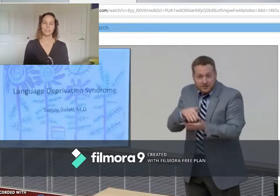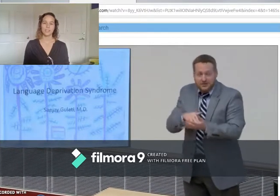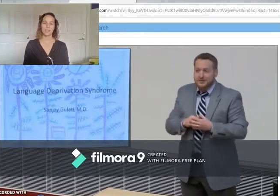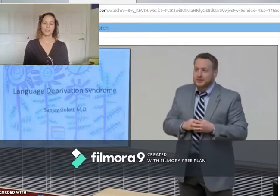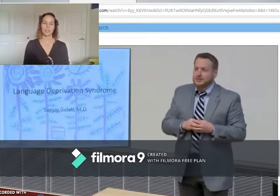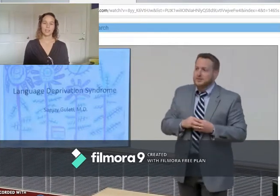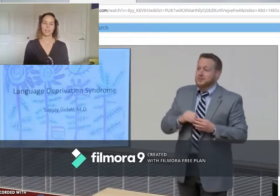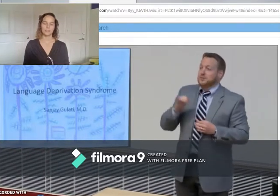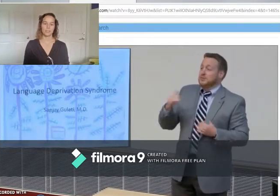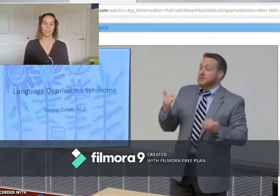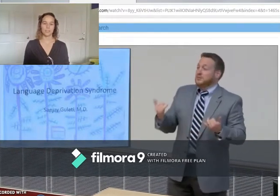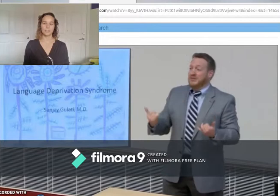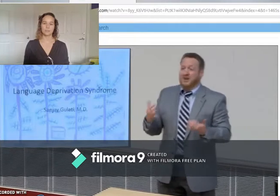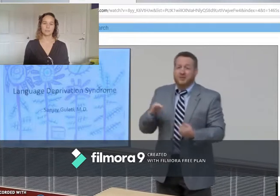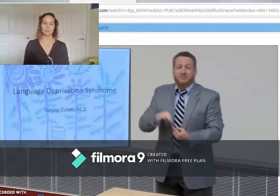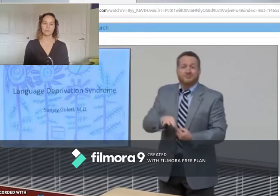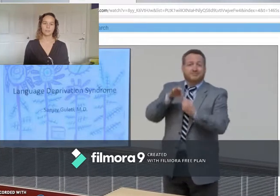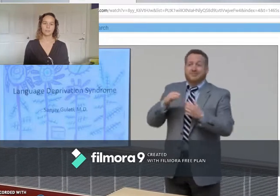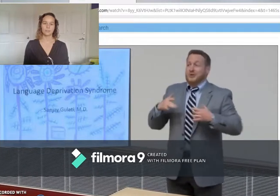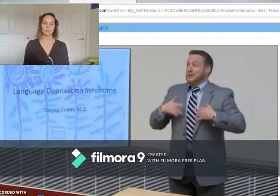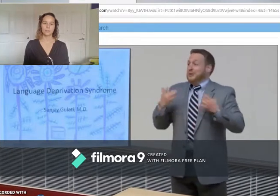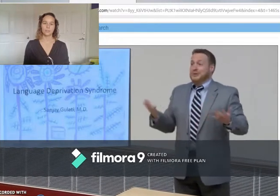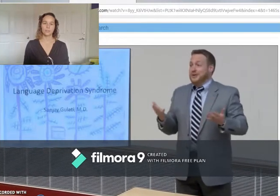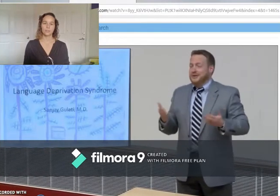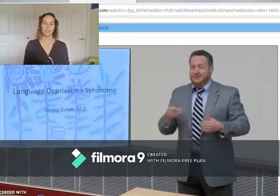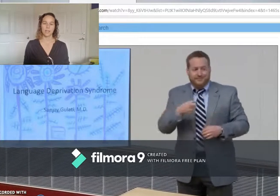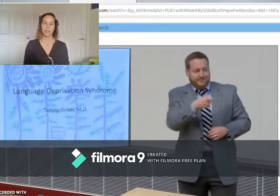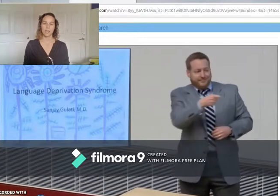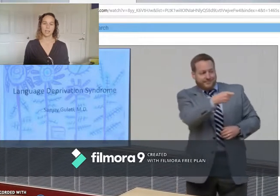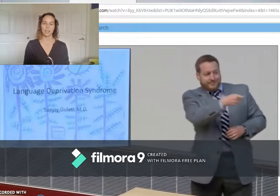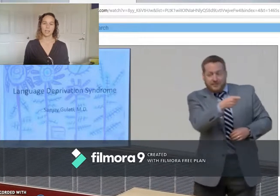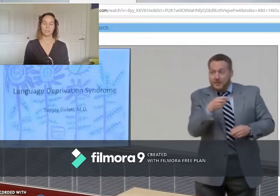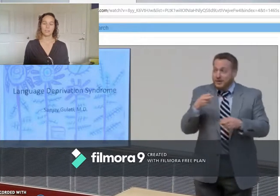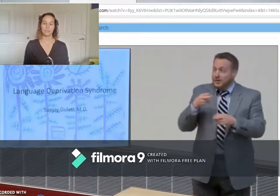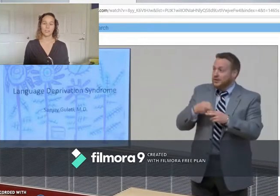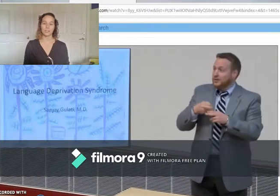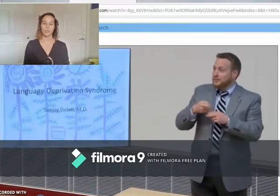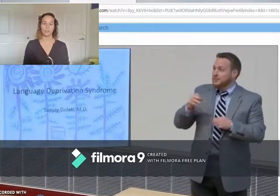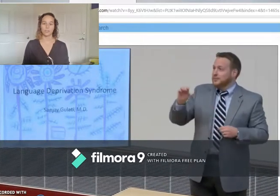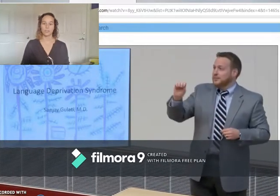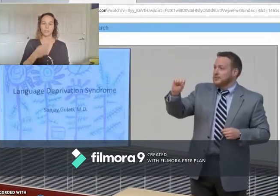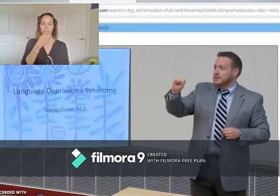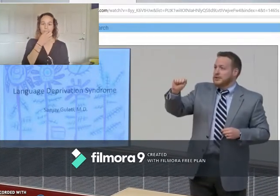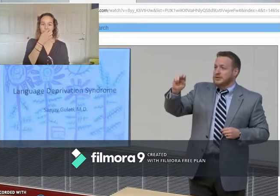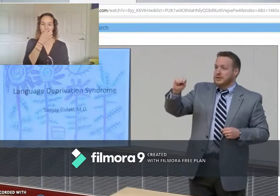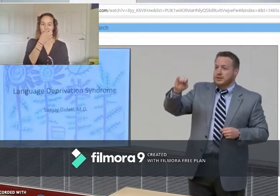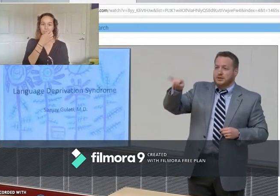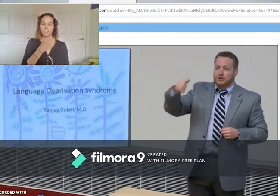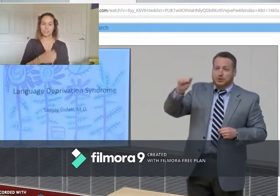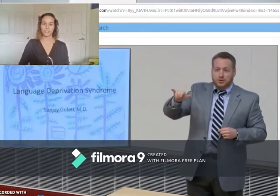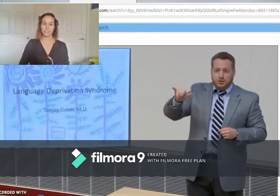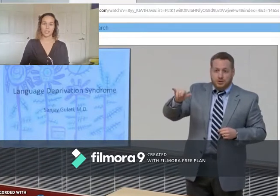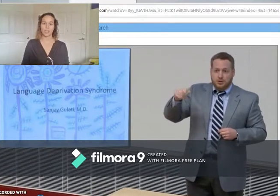I teach ASL and Deaf Studies, and today I have the special honor to